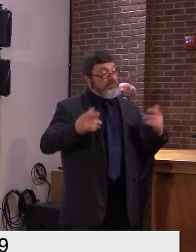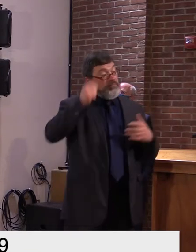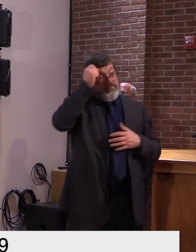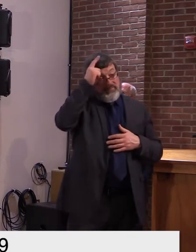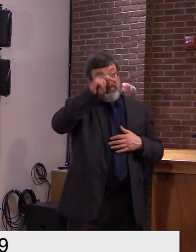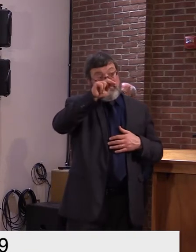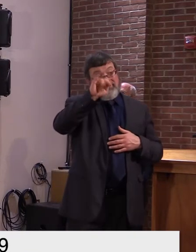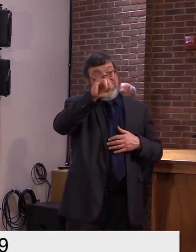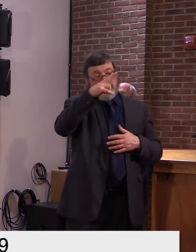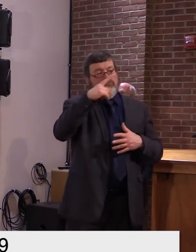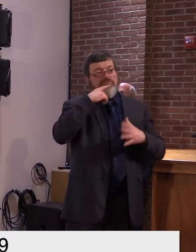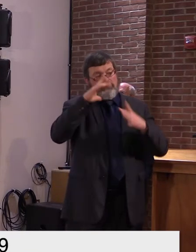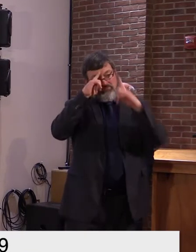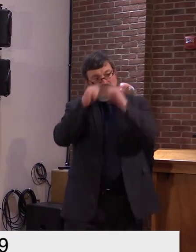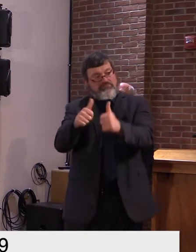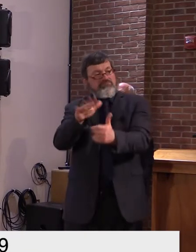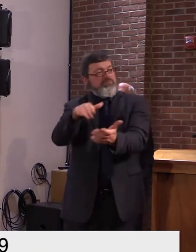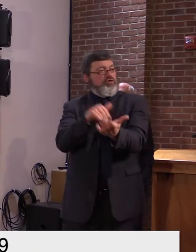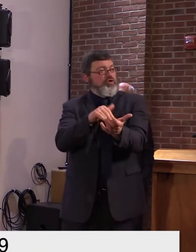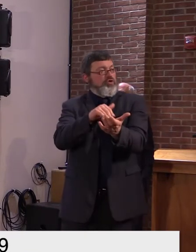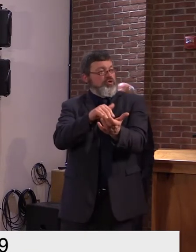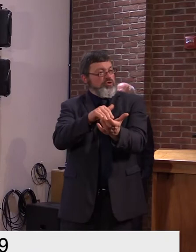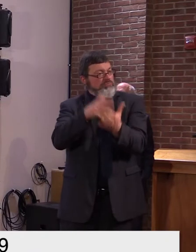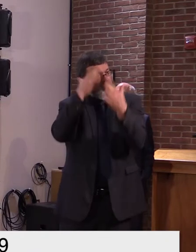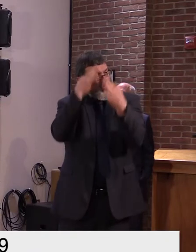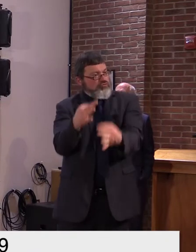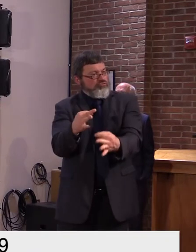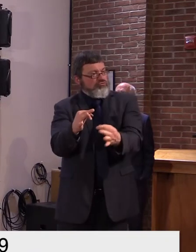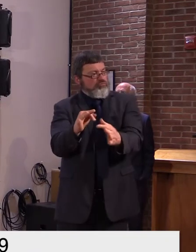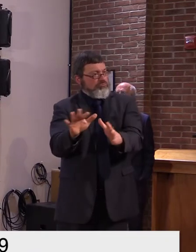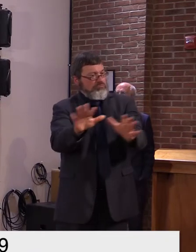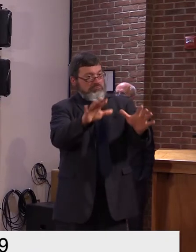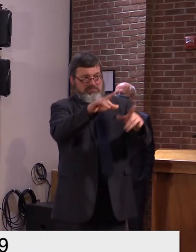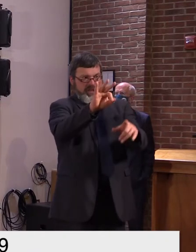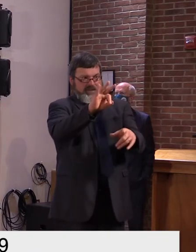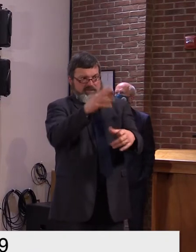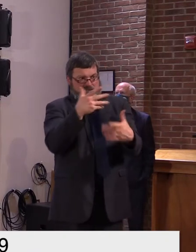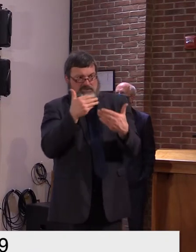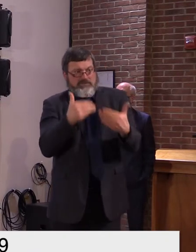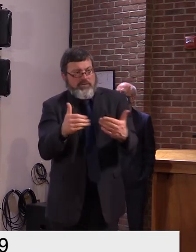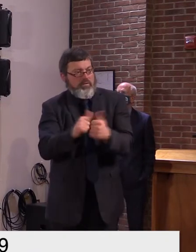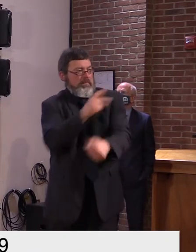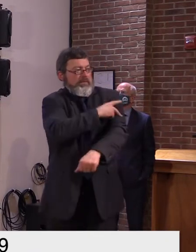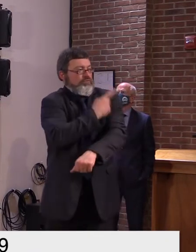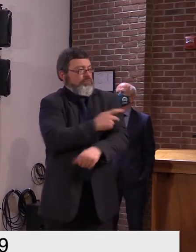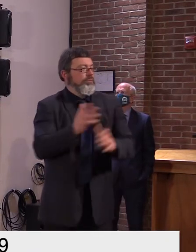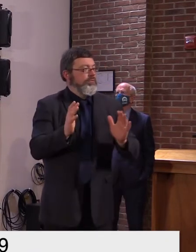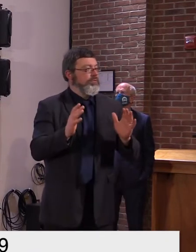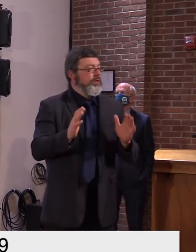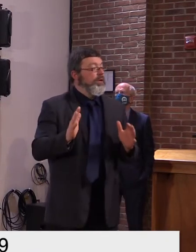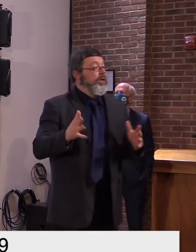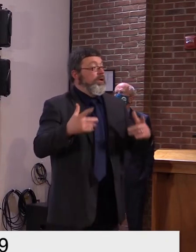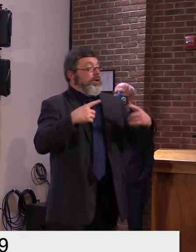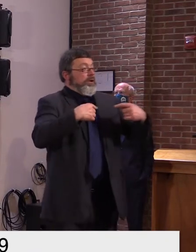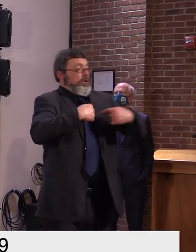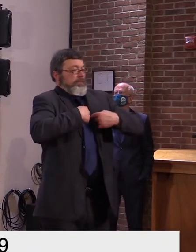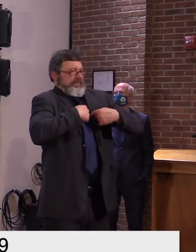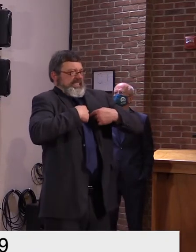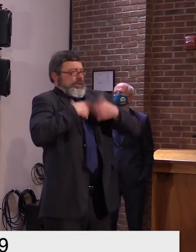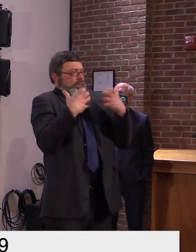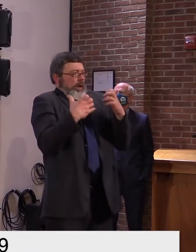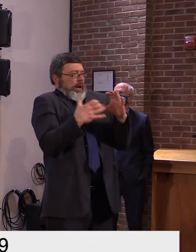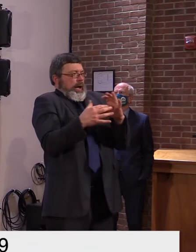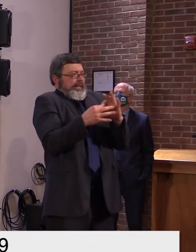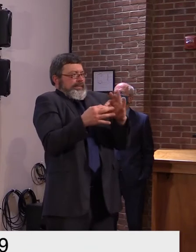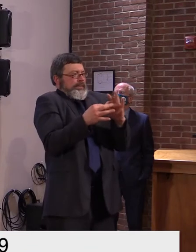patient. I do think these show significant promise. I want to go on the record as saying that. Their goal